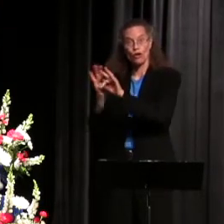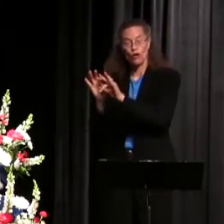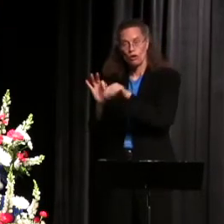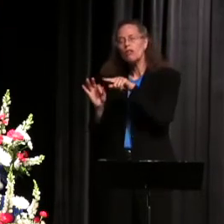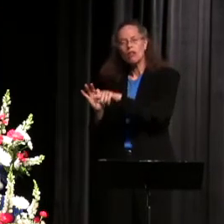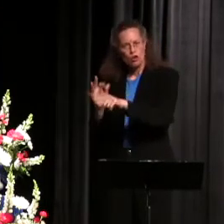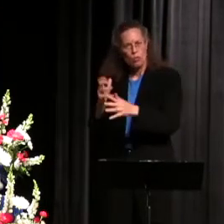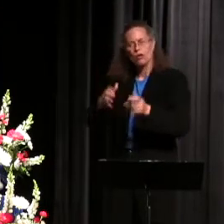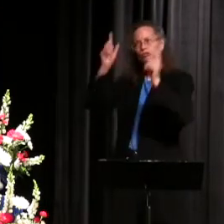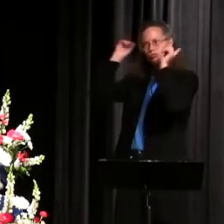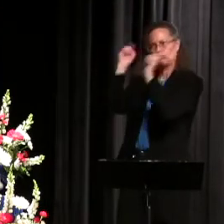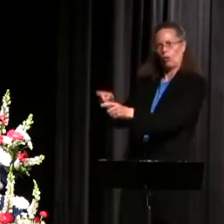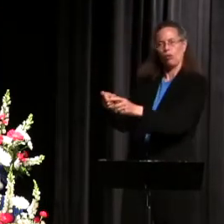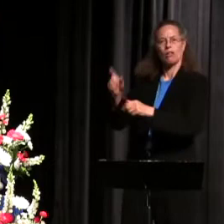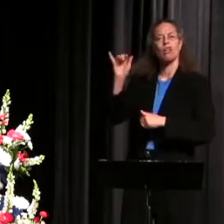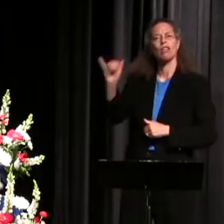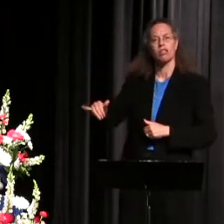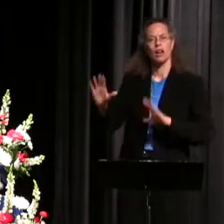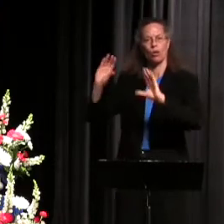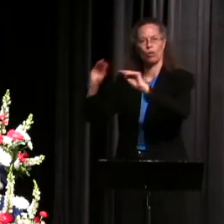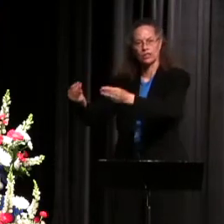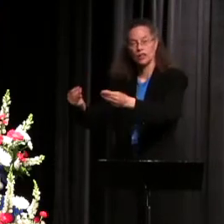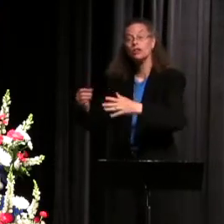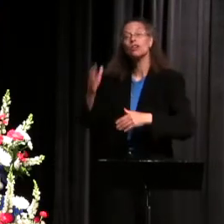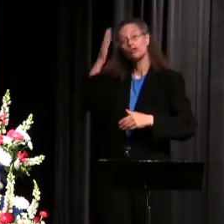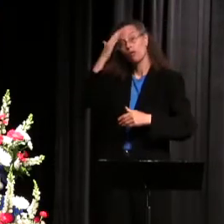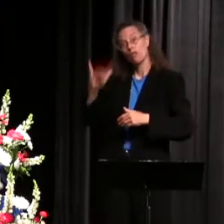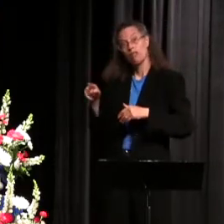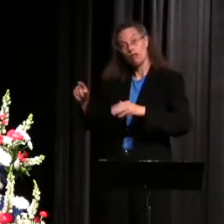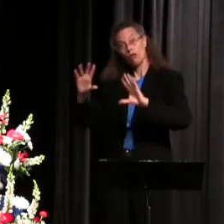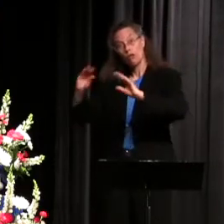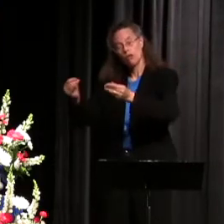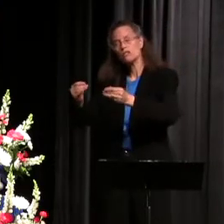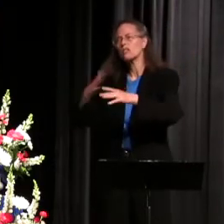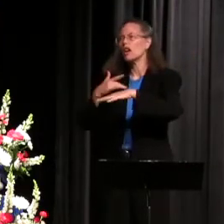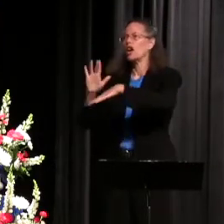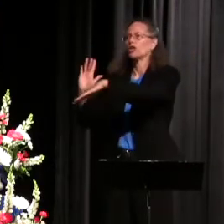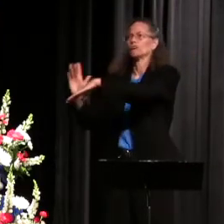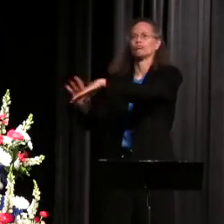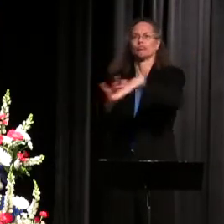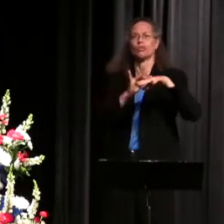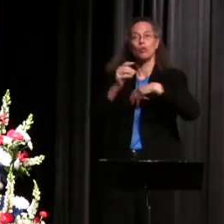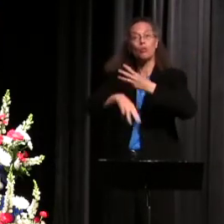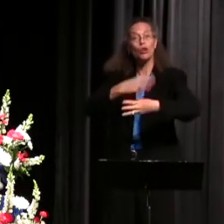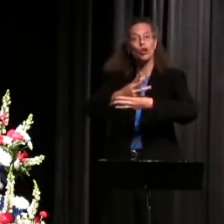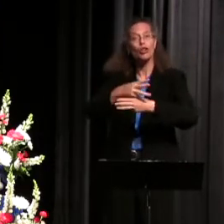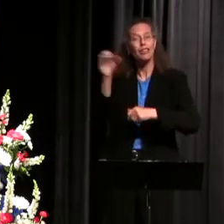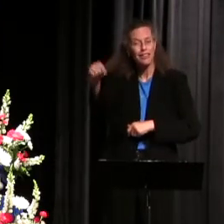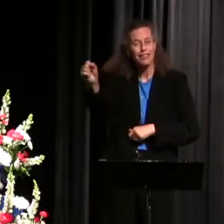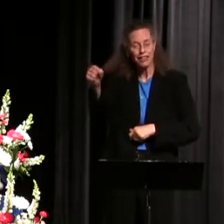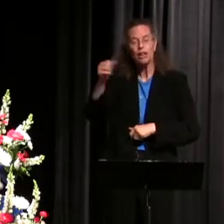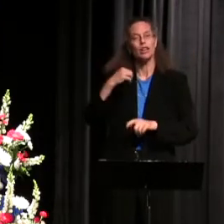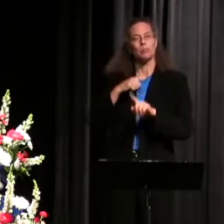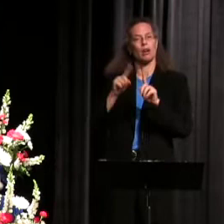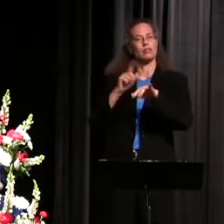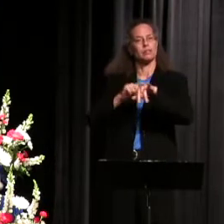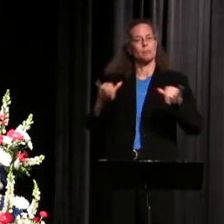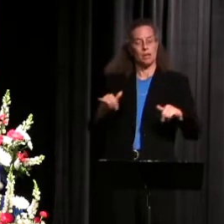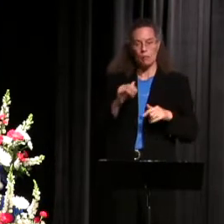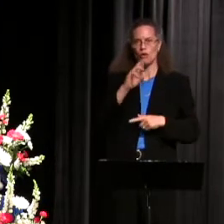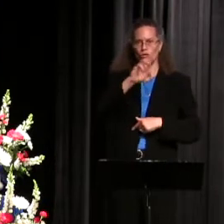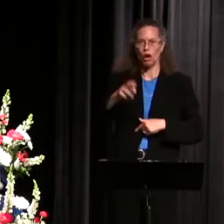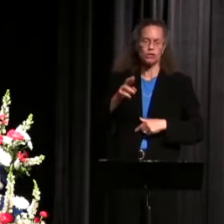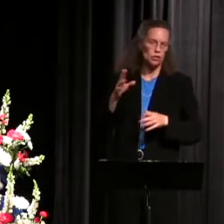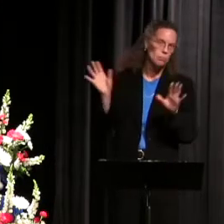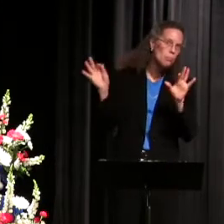like to donate towards this cause. Although this movement has touched lives on a global scale, Rochester was a main contribution to